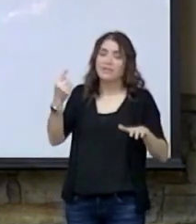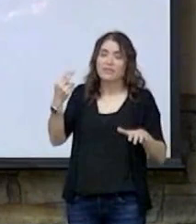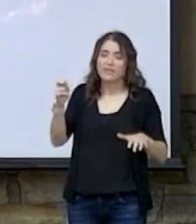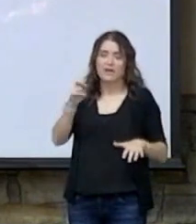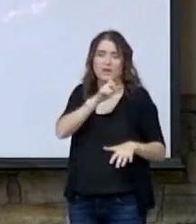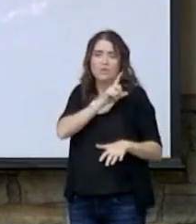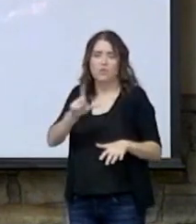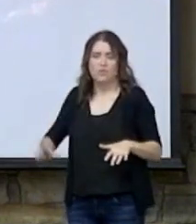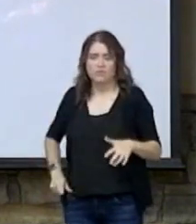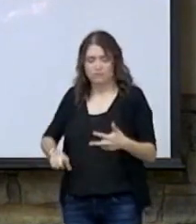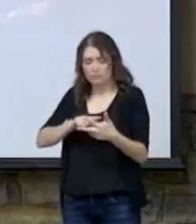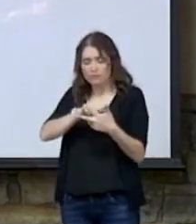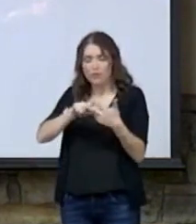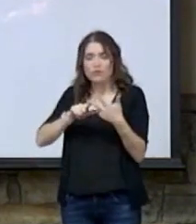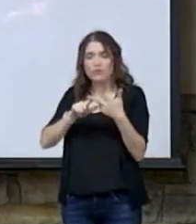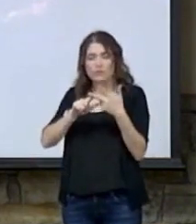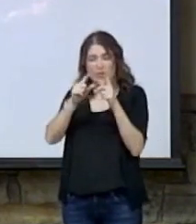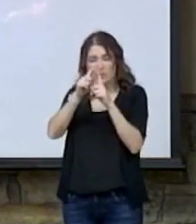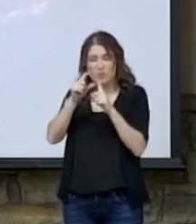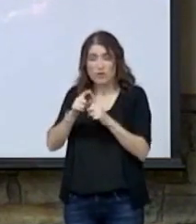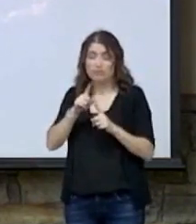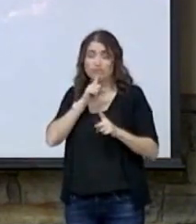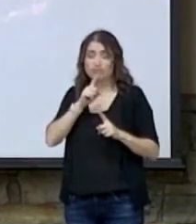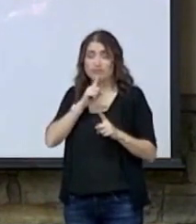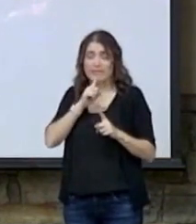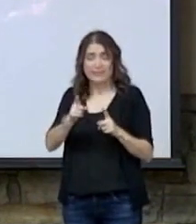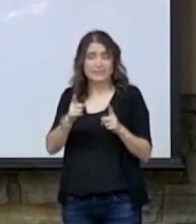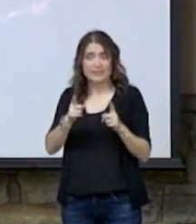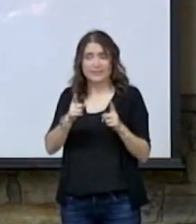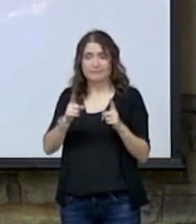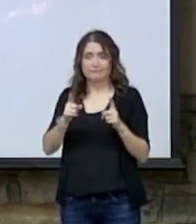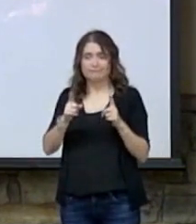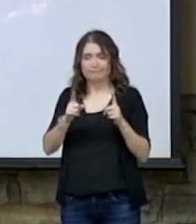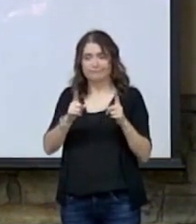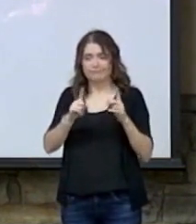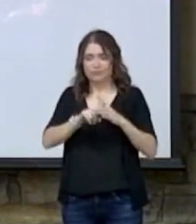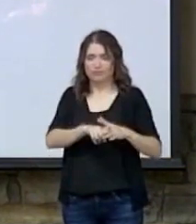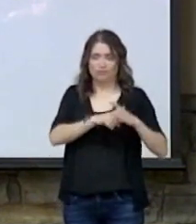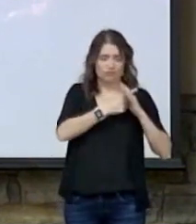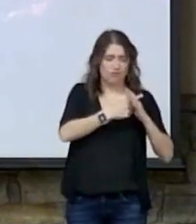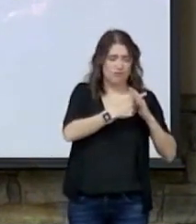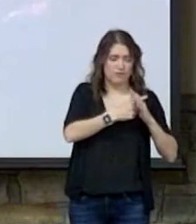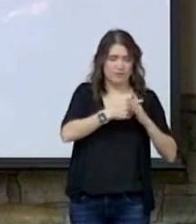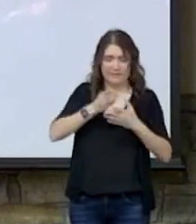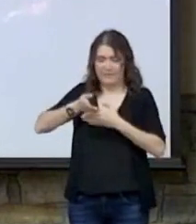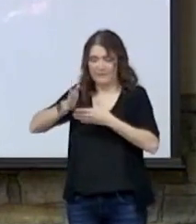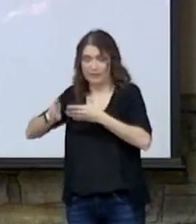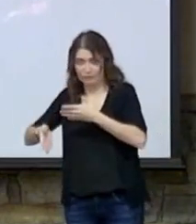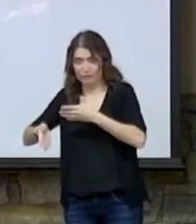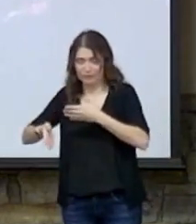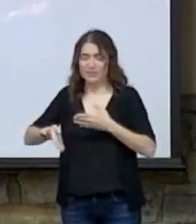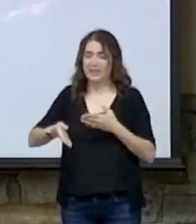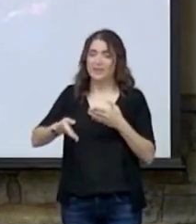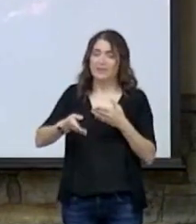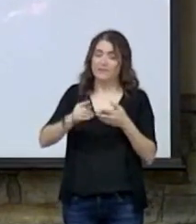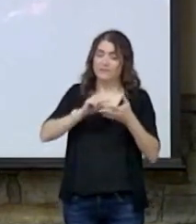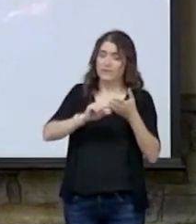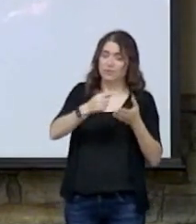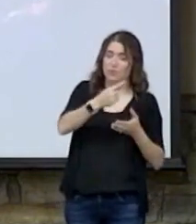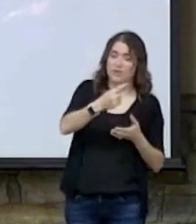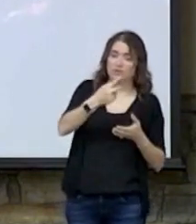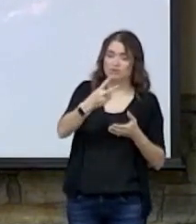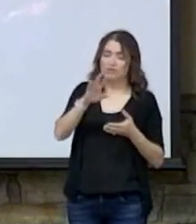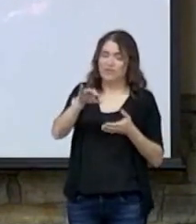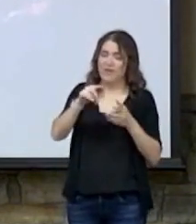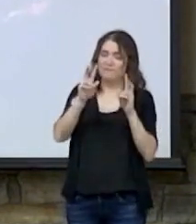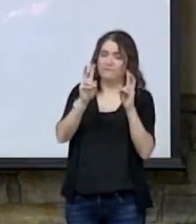these three words form kind of the bookends to the entire psalm. If you look at verses 1 and 2, that phrase is used two